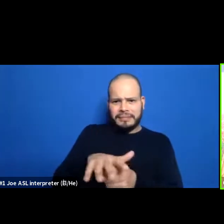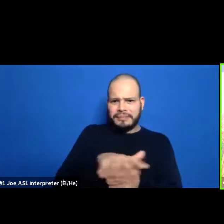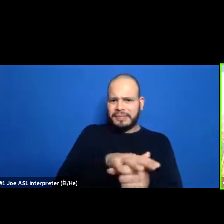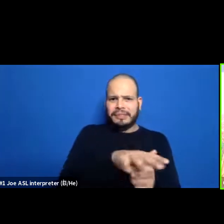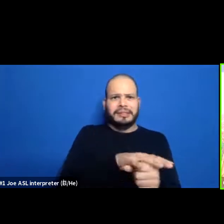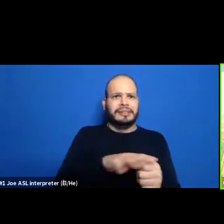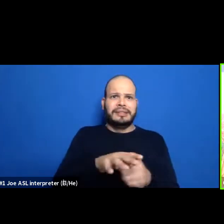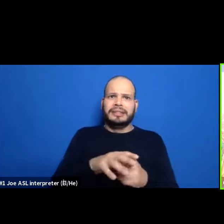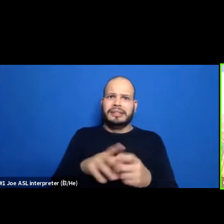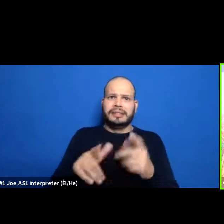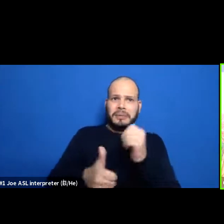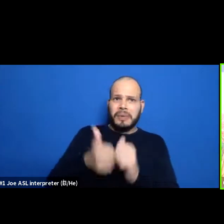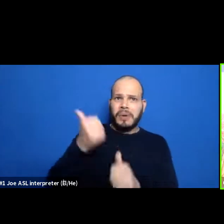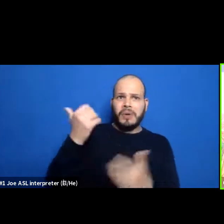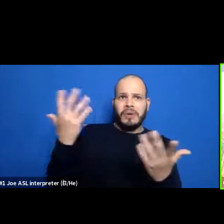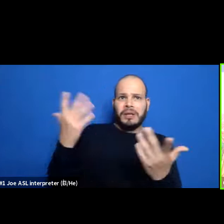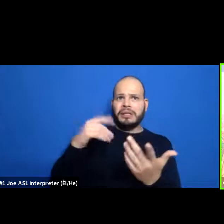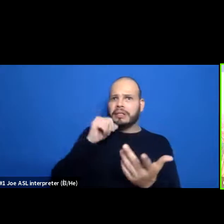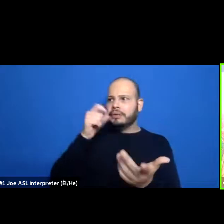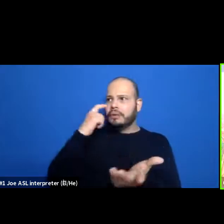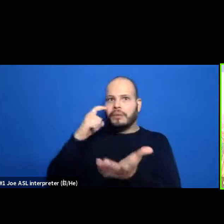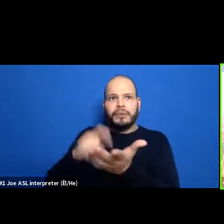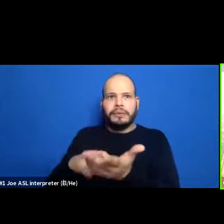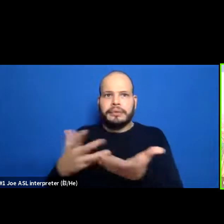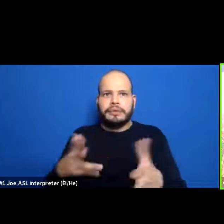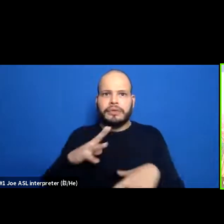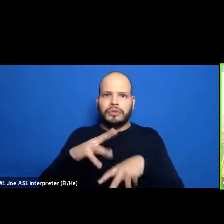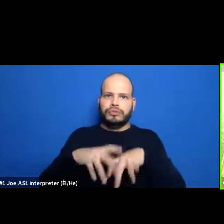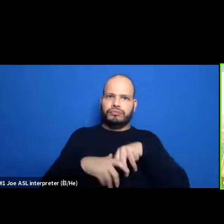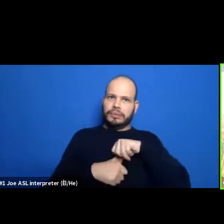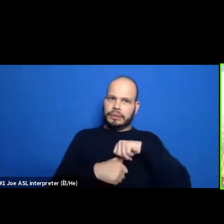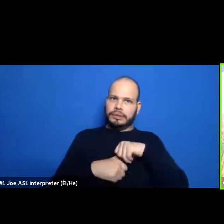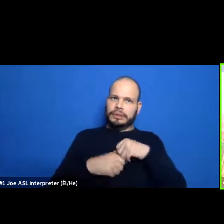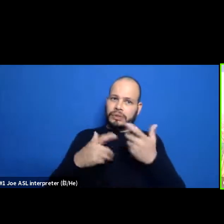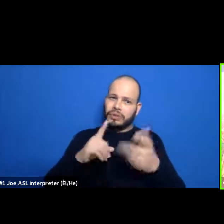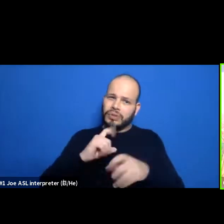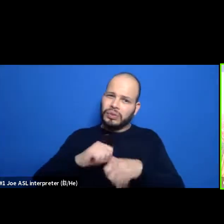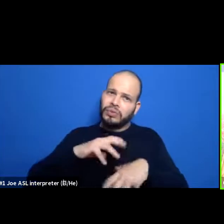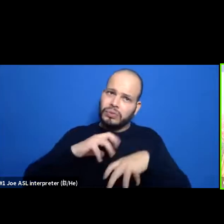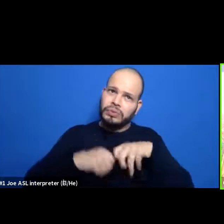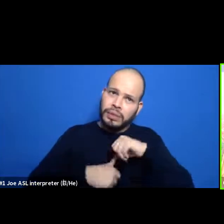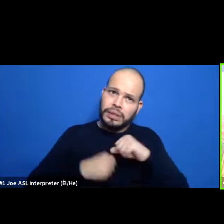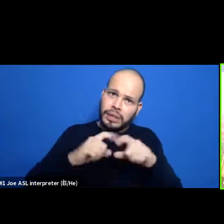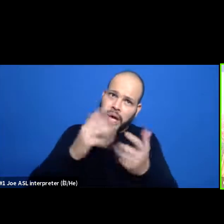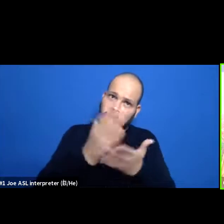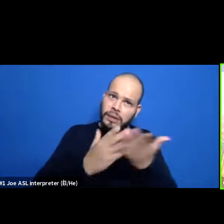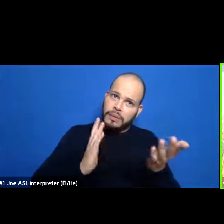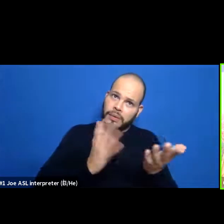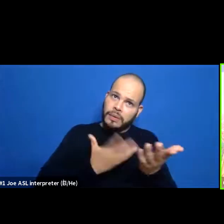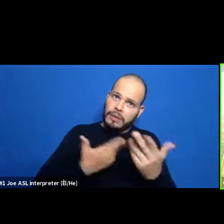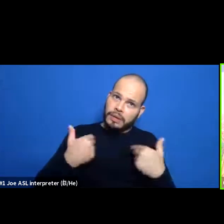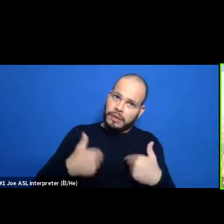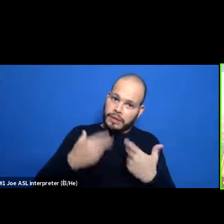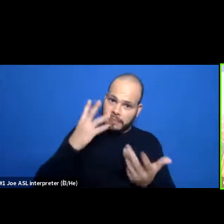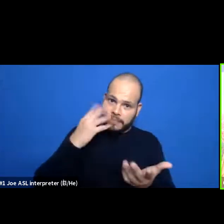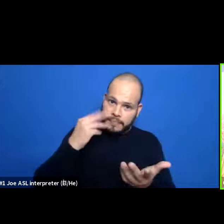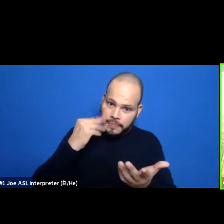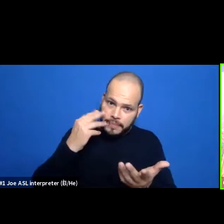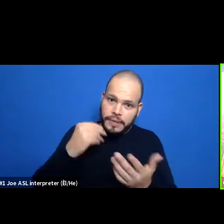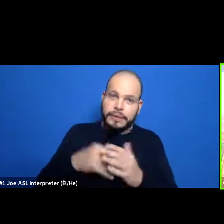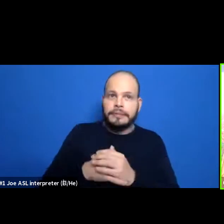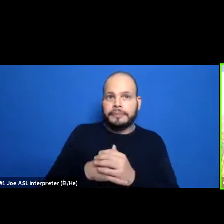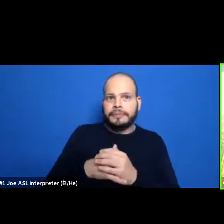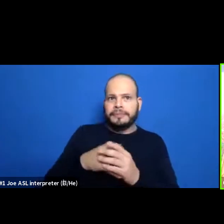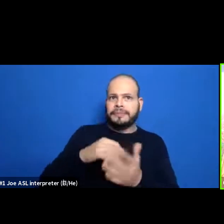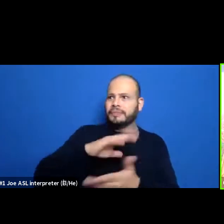acknowledge grief. And grief is a necessary part of the human experience, right? We look across all cultures in the world, they have developed some